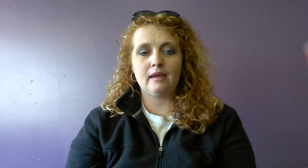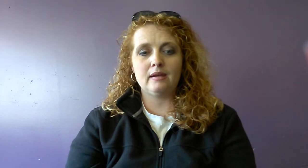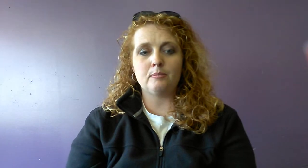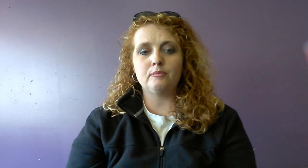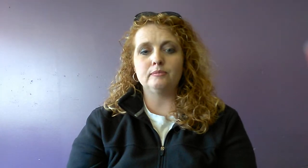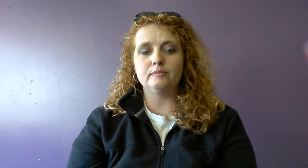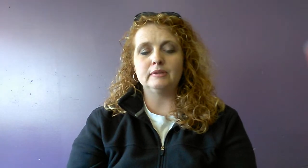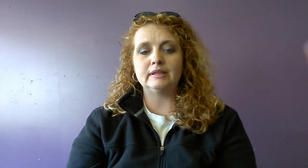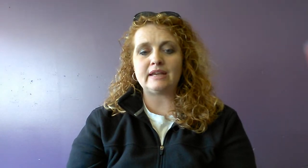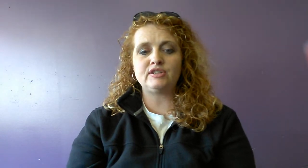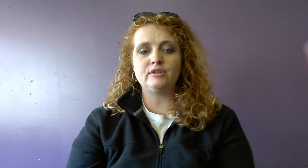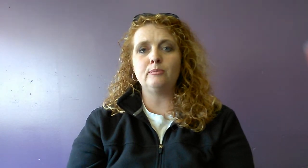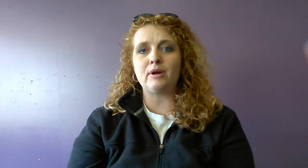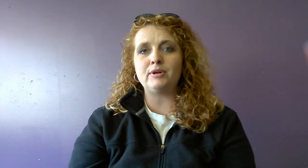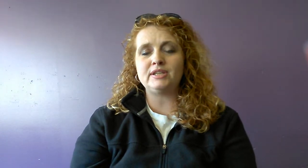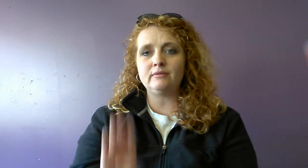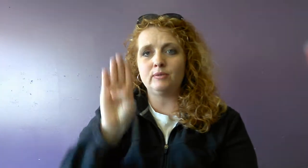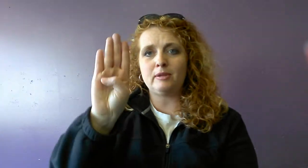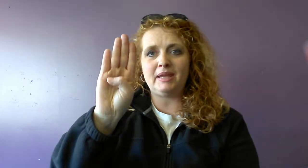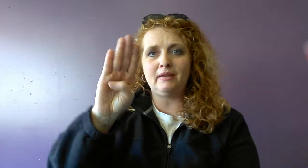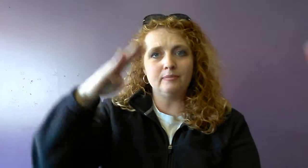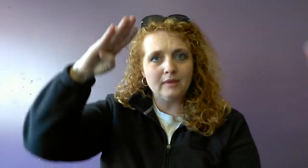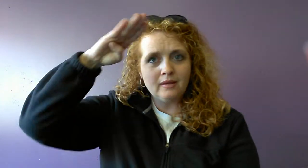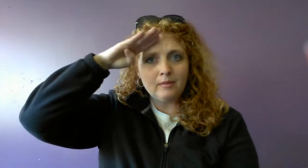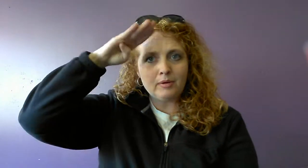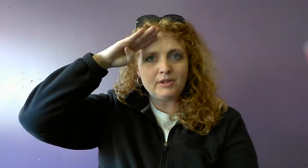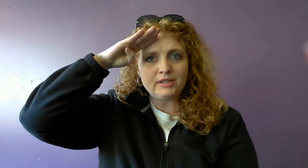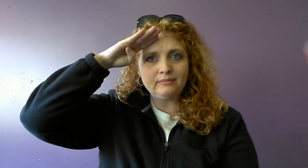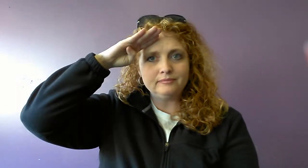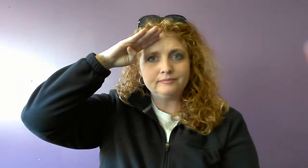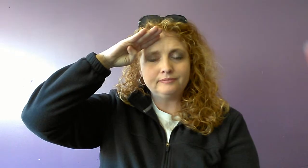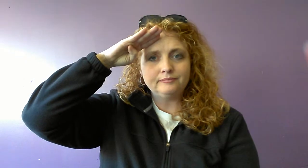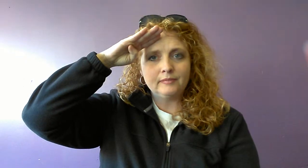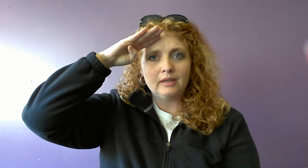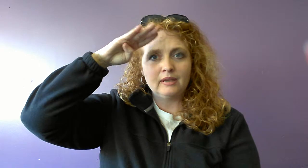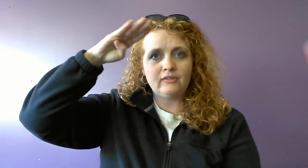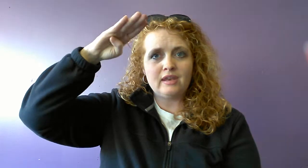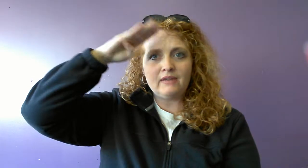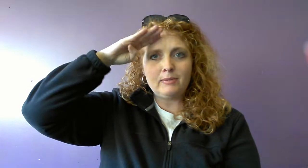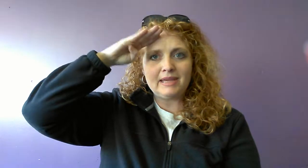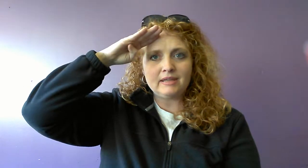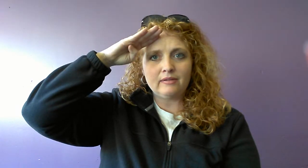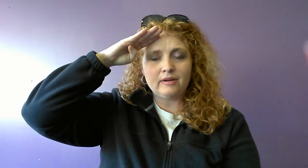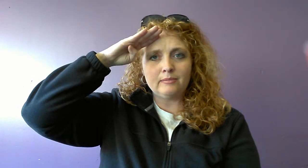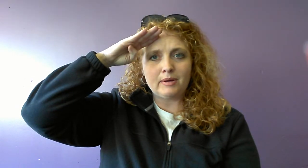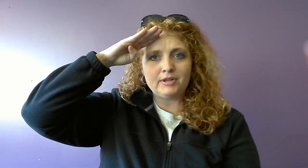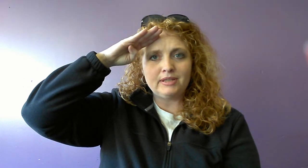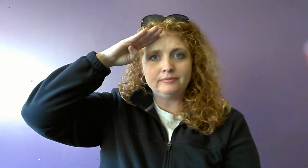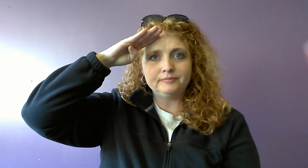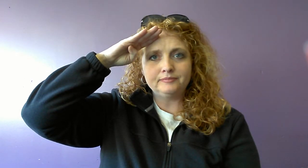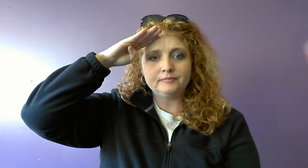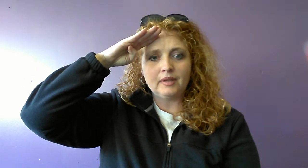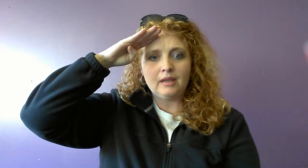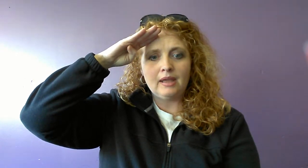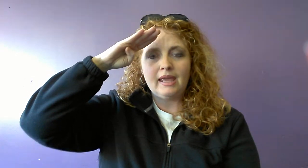And last two, Bremerton with a B, Bremerton, because of the Navy base out there in Bremerton.